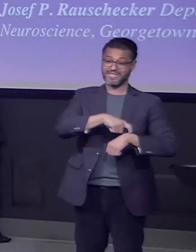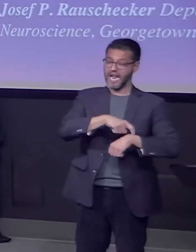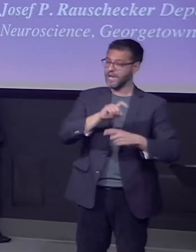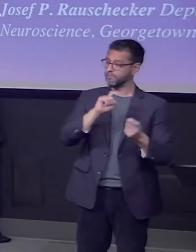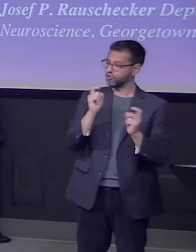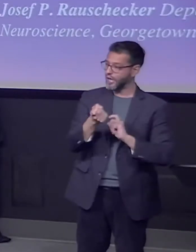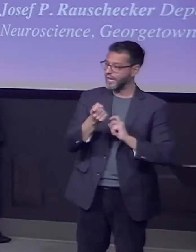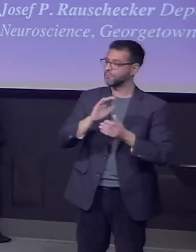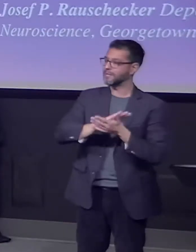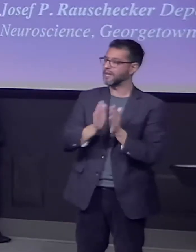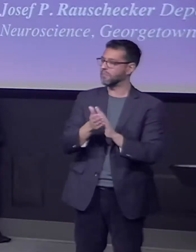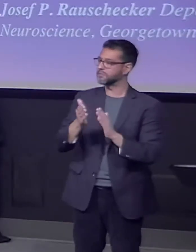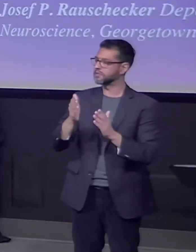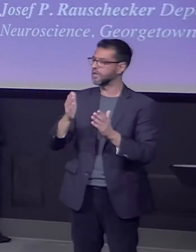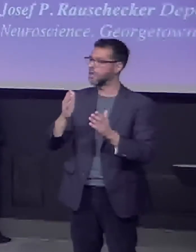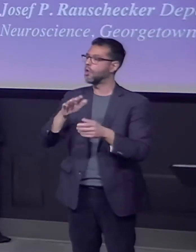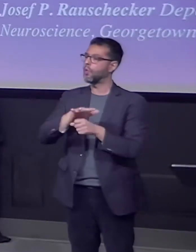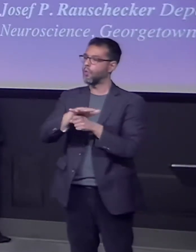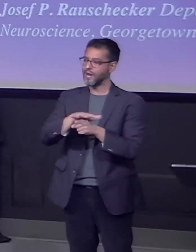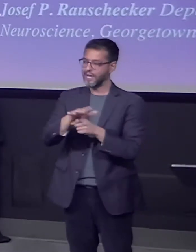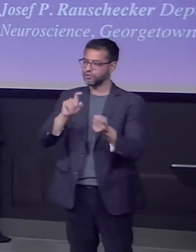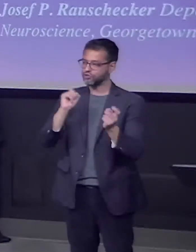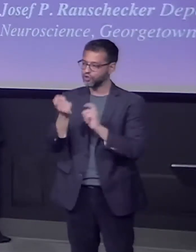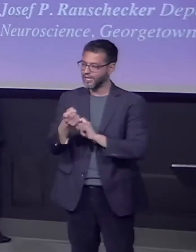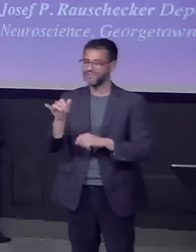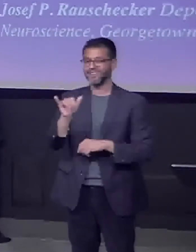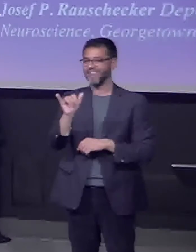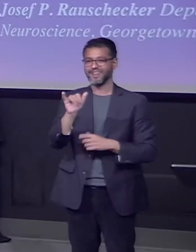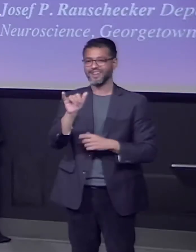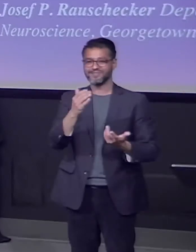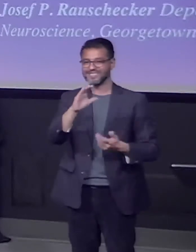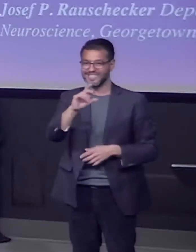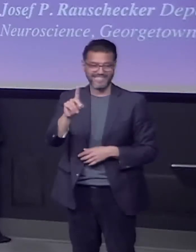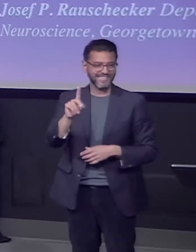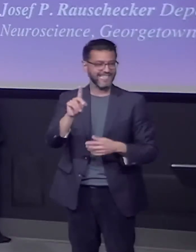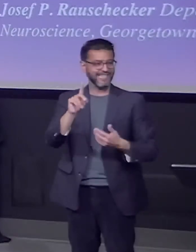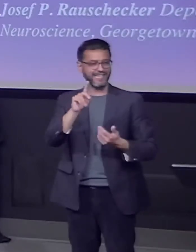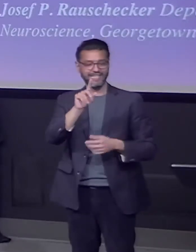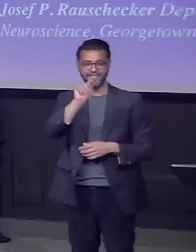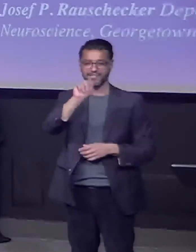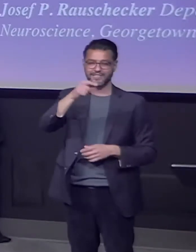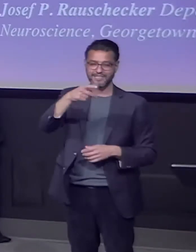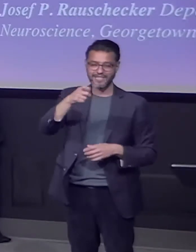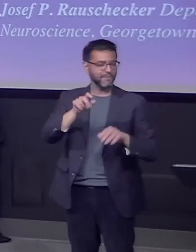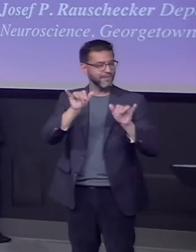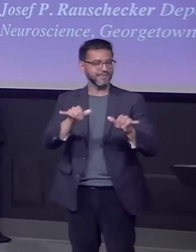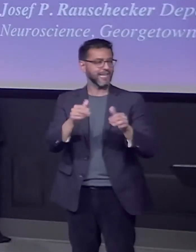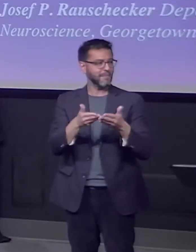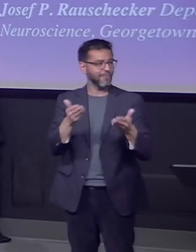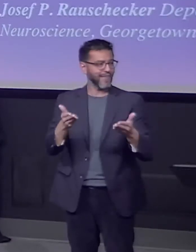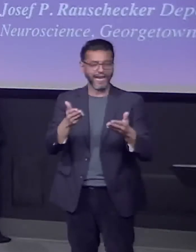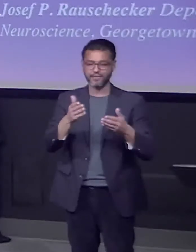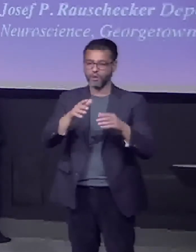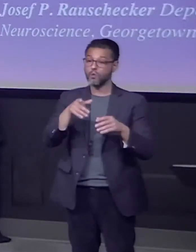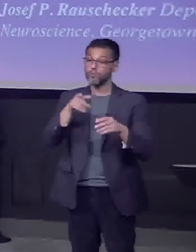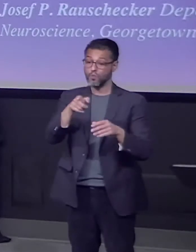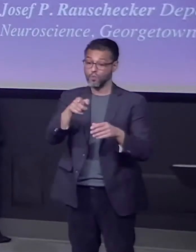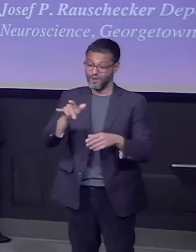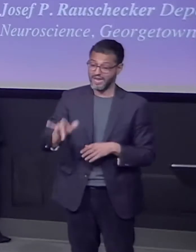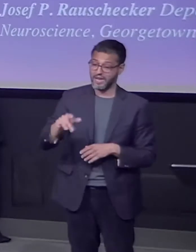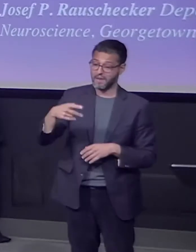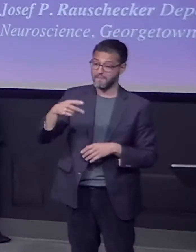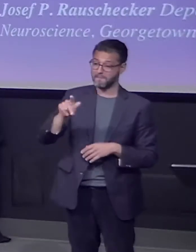by virtue of the moving tape or the moving CD. It's the same thing. And then when you play it back, you reproduce